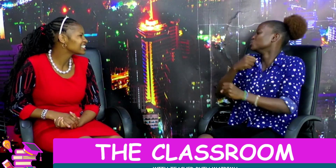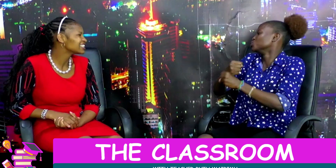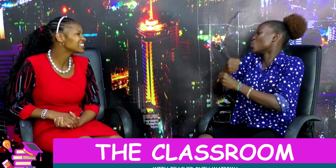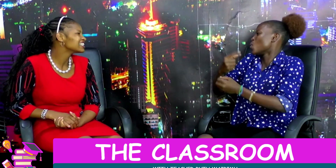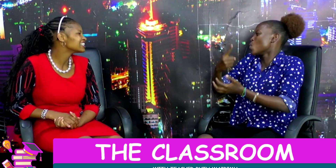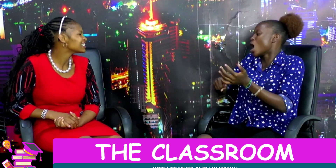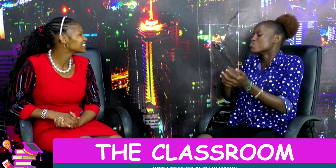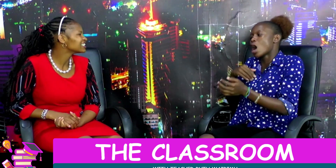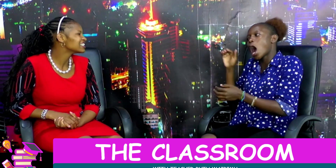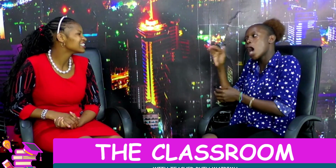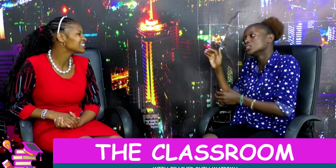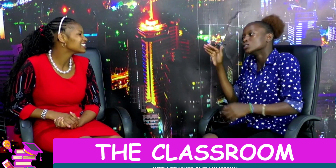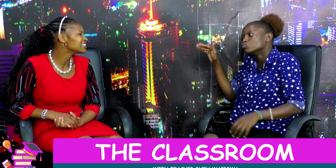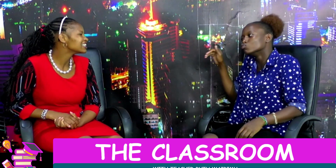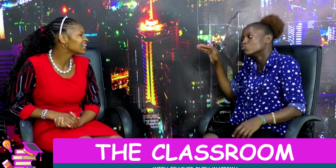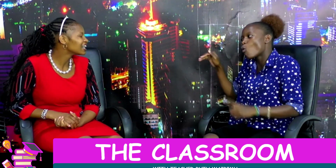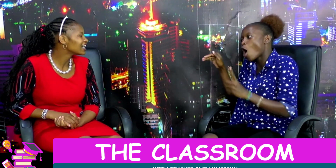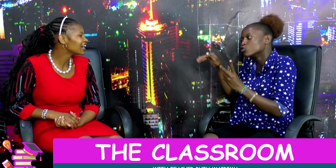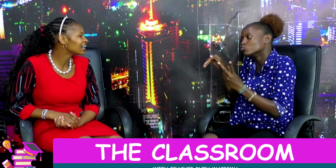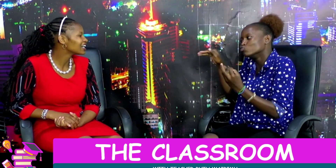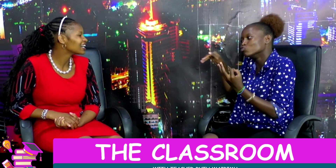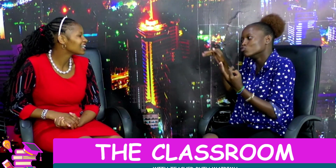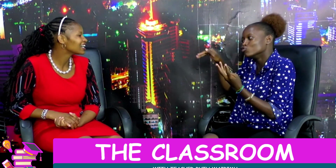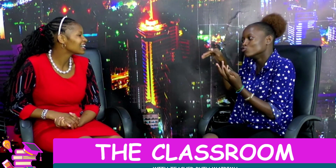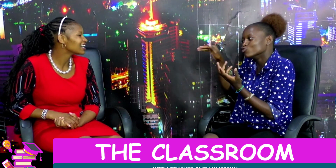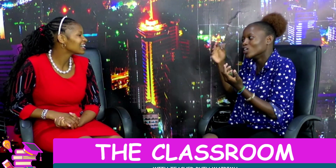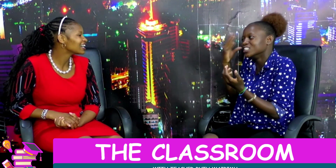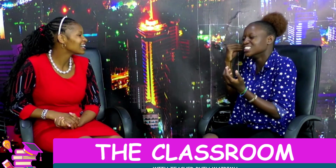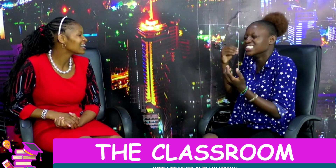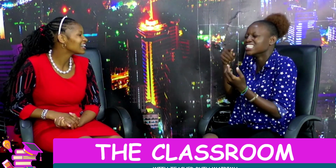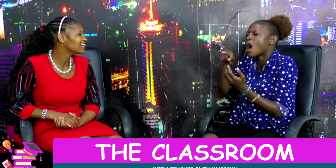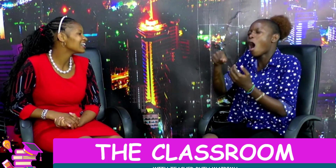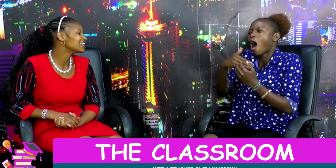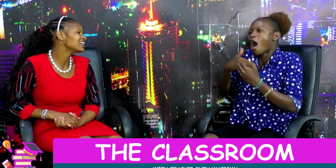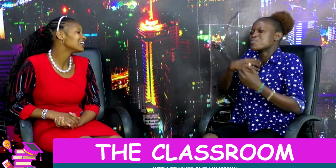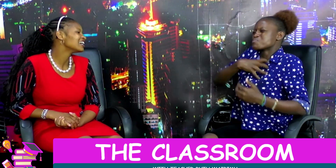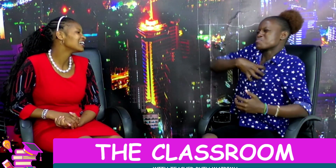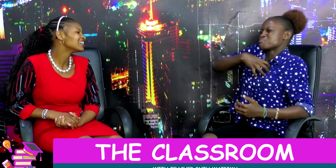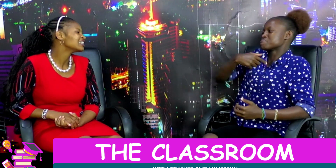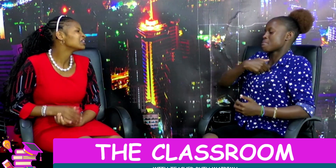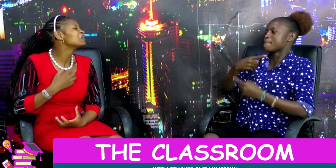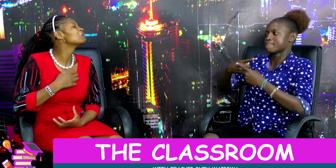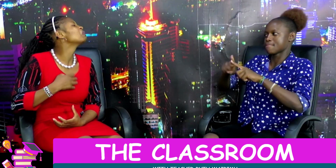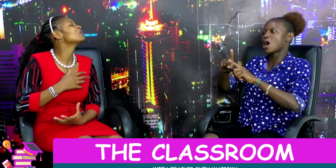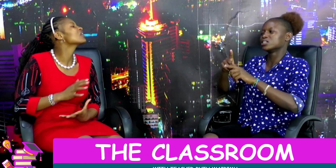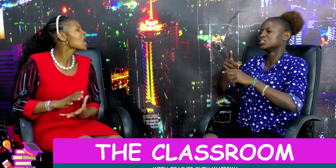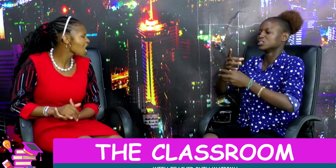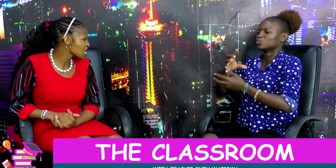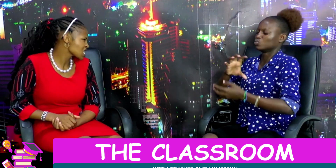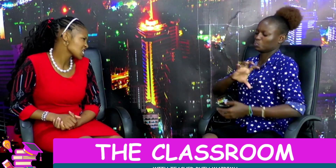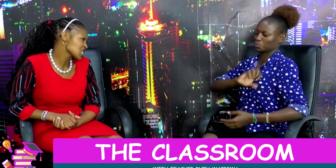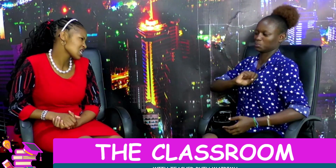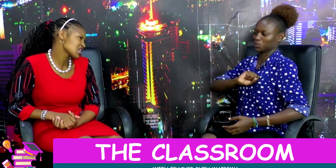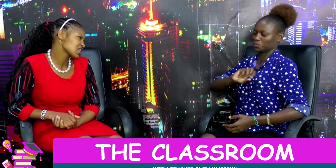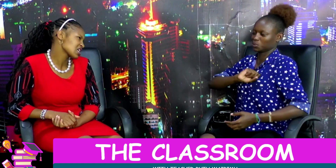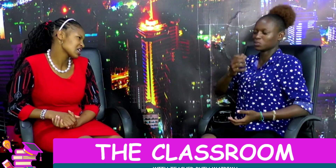I found it very difficult. And so because I had no other option, I tried to, talk